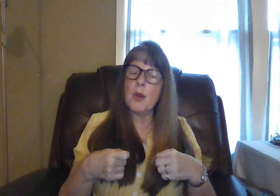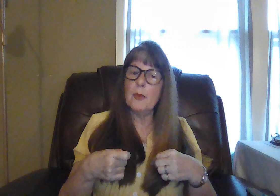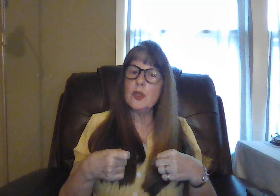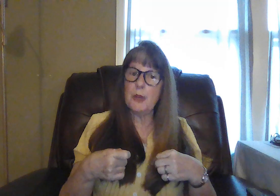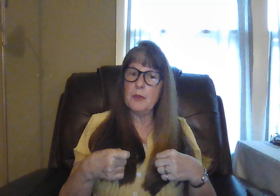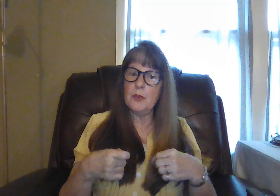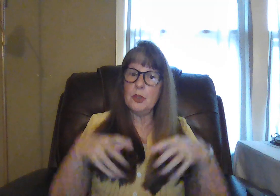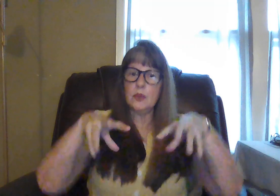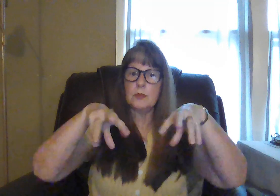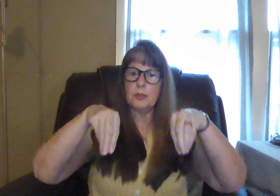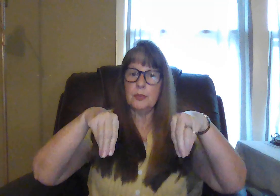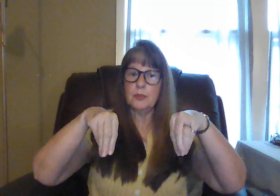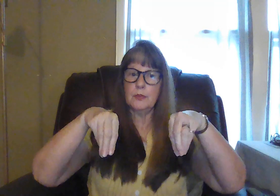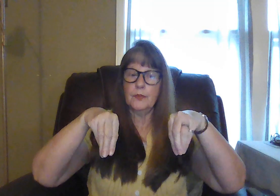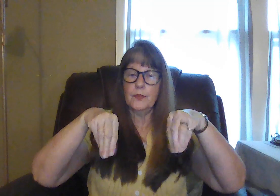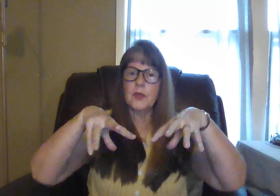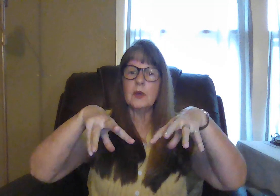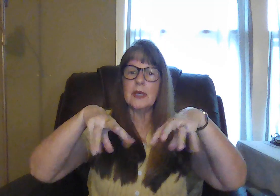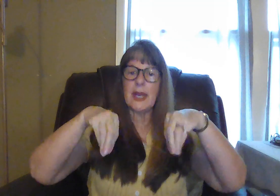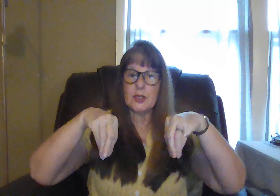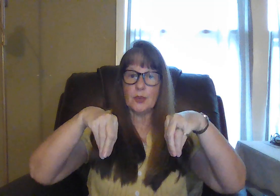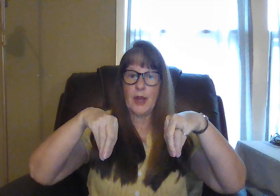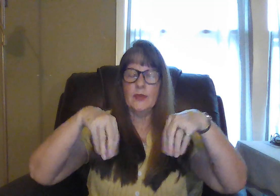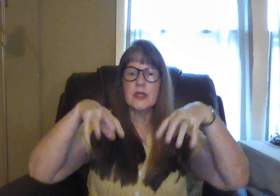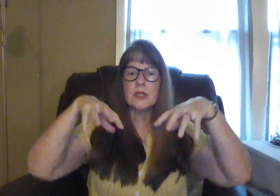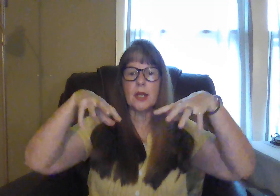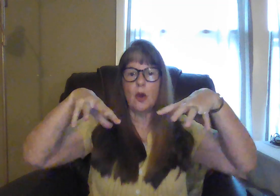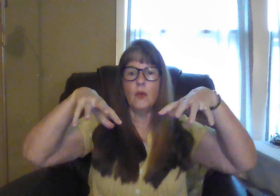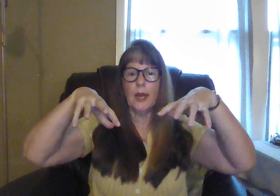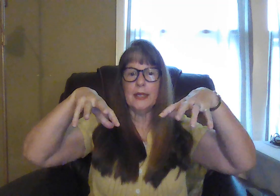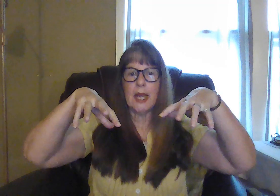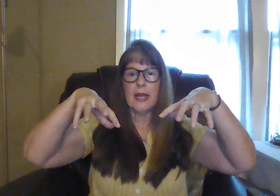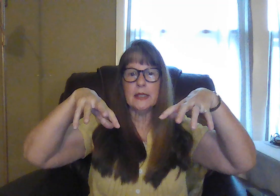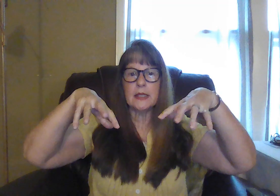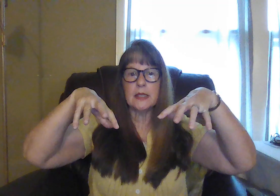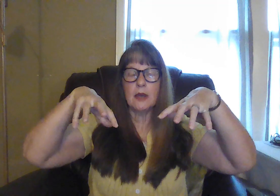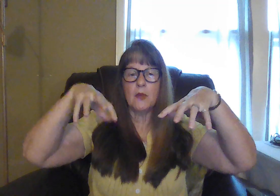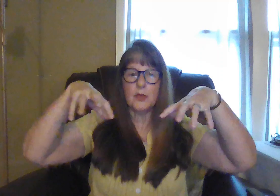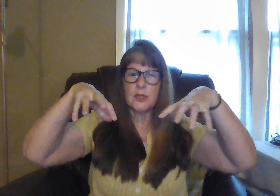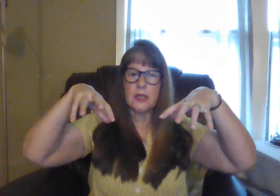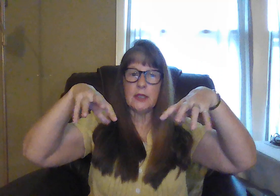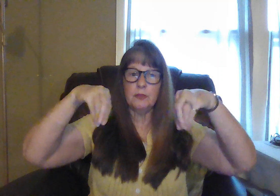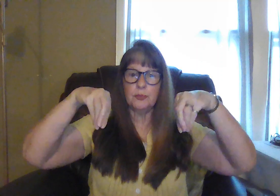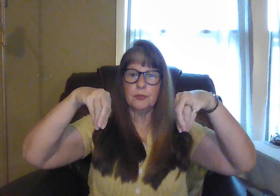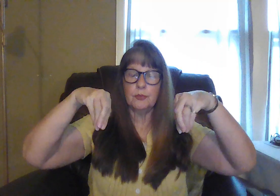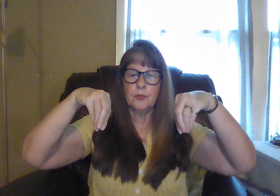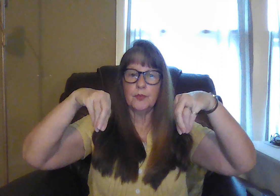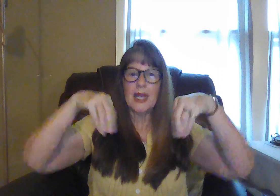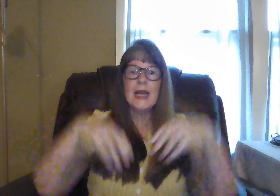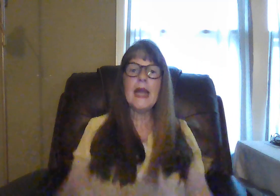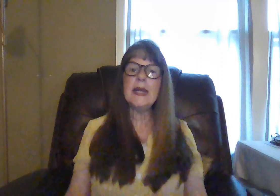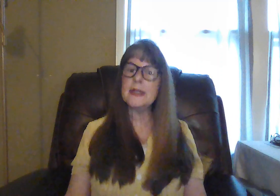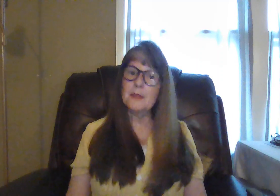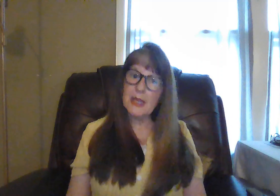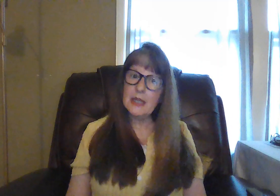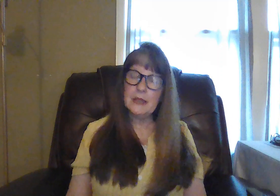most people would use. Their lights are out. And this is like overhead lights on the ceiling. And it doesn't mean that